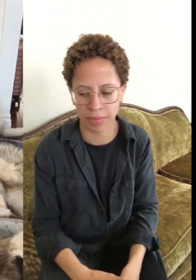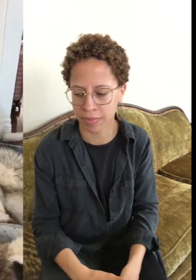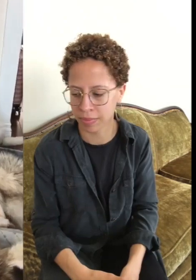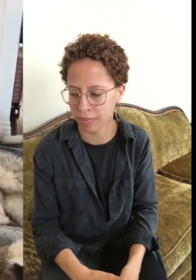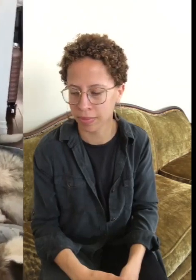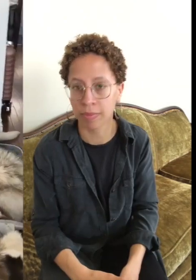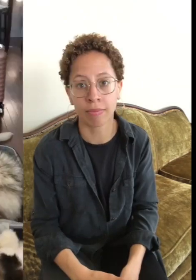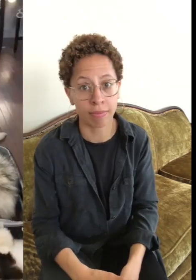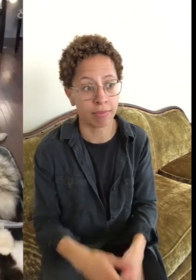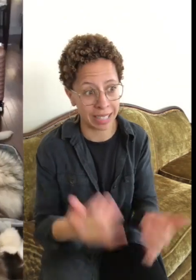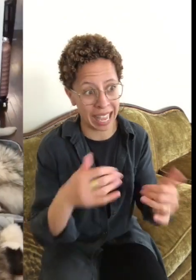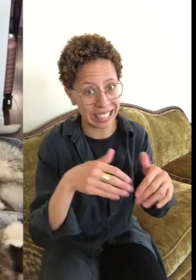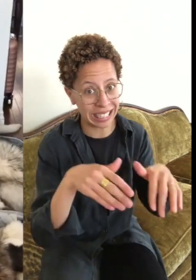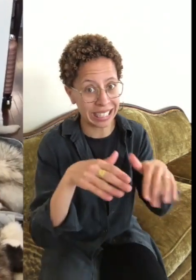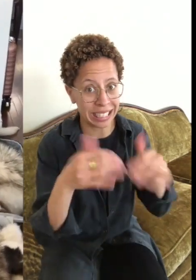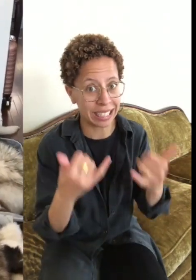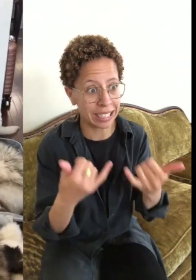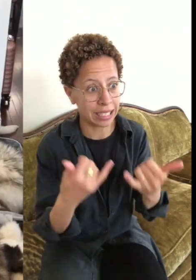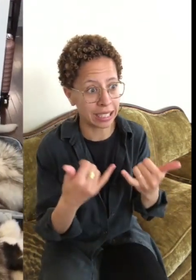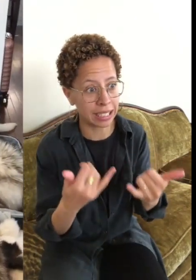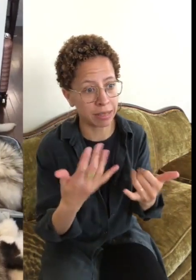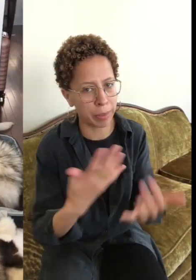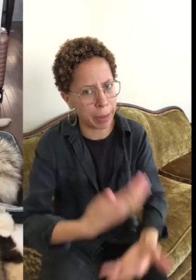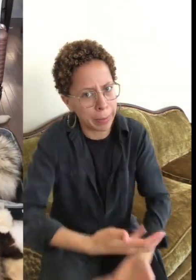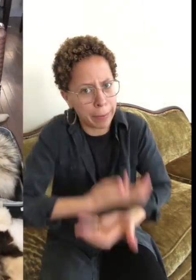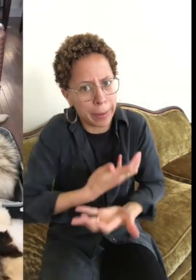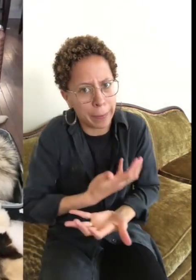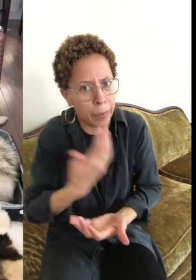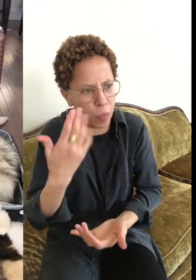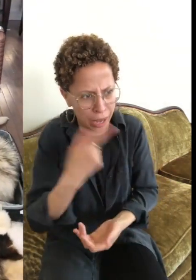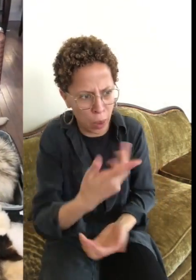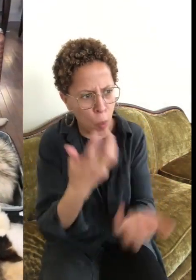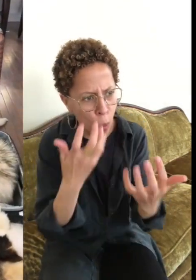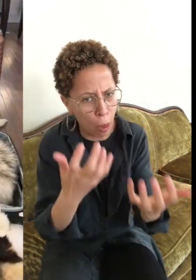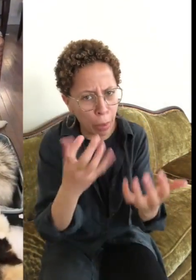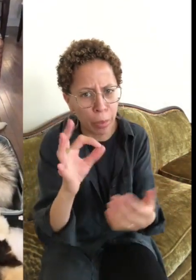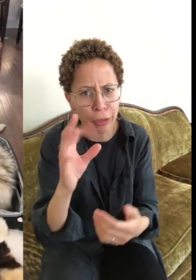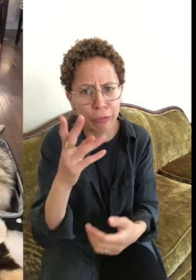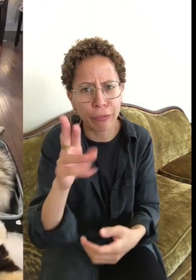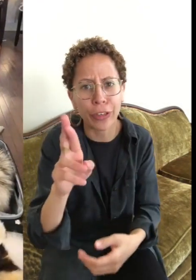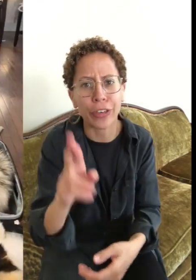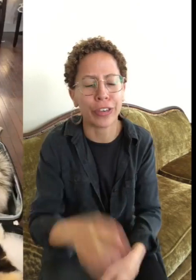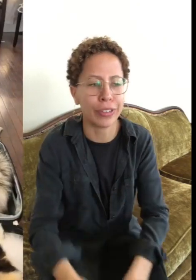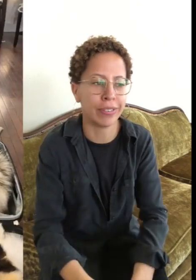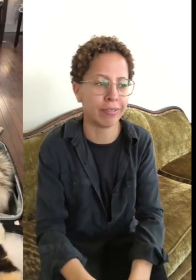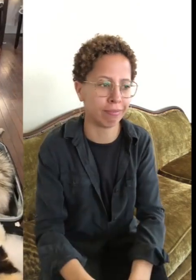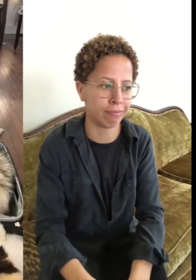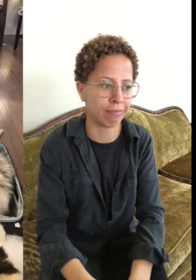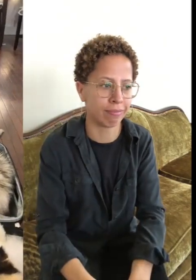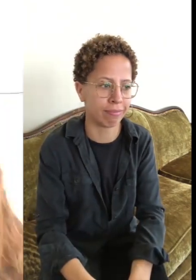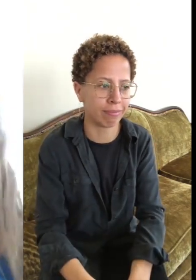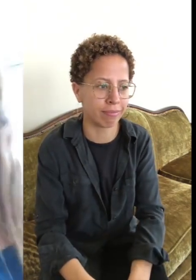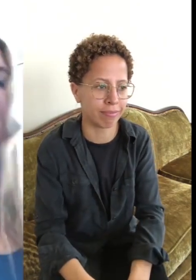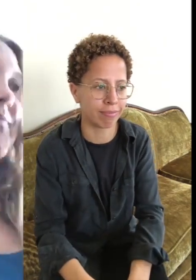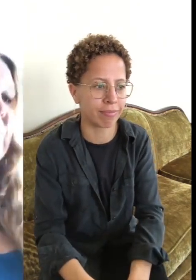Okay, yeah, you have to take him. You might have to pick him up because he really just wants these furs.